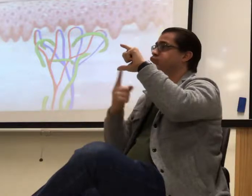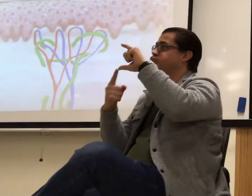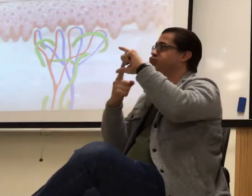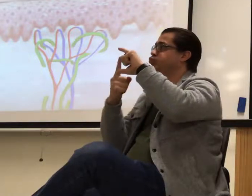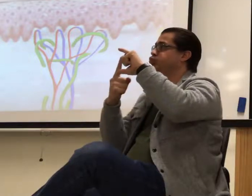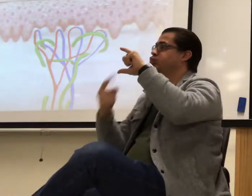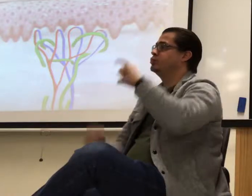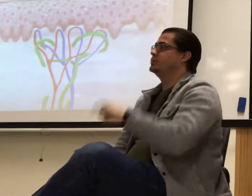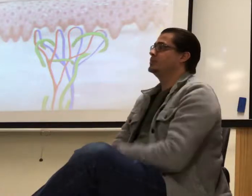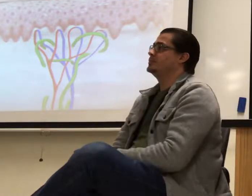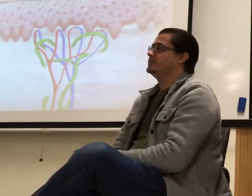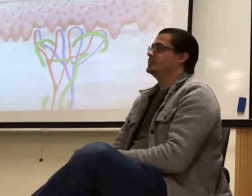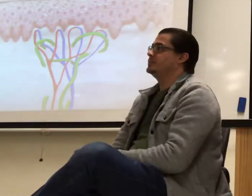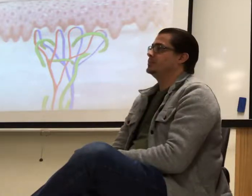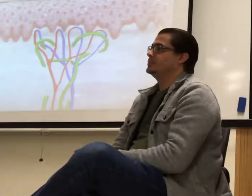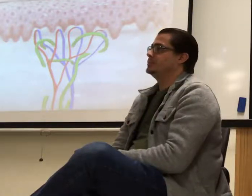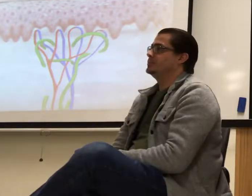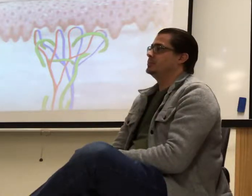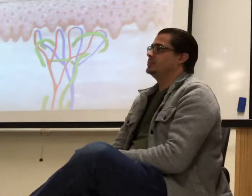hypodermis.